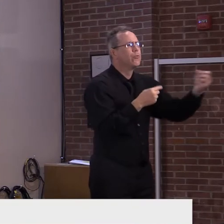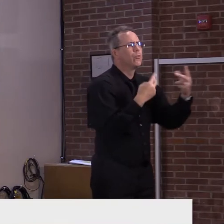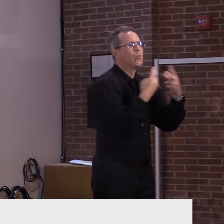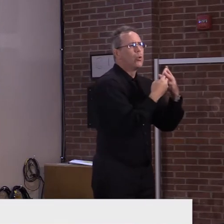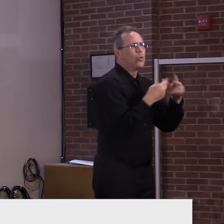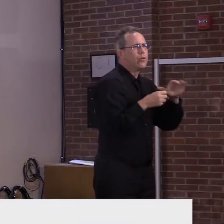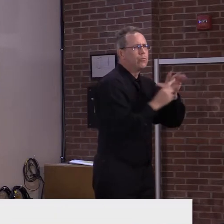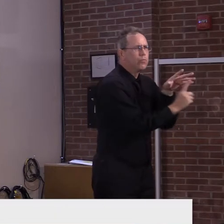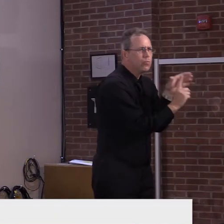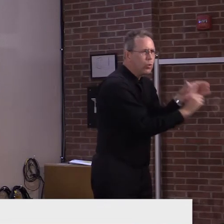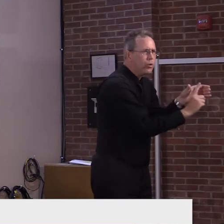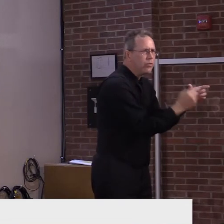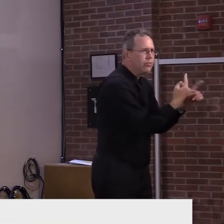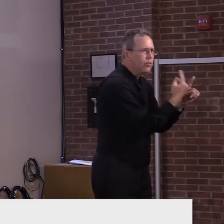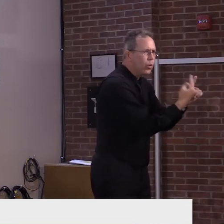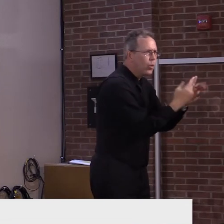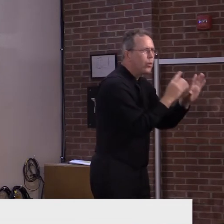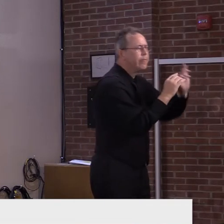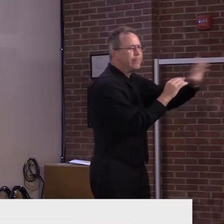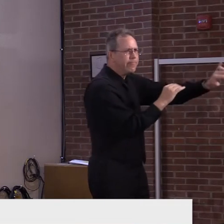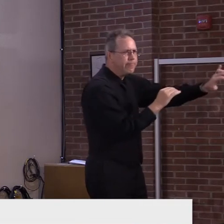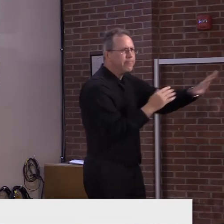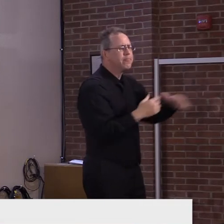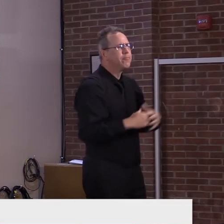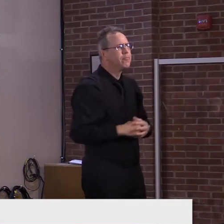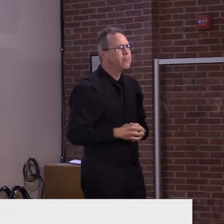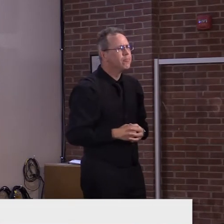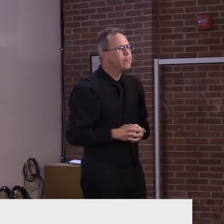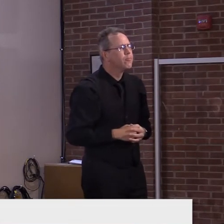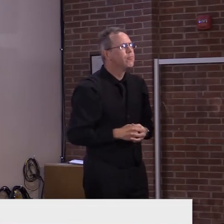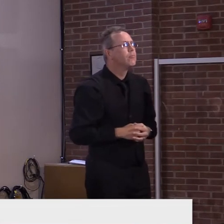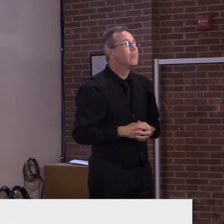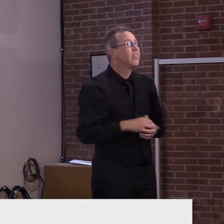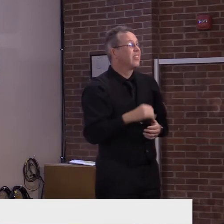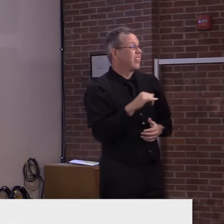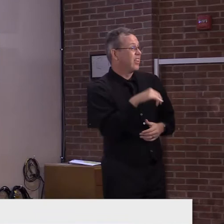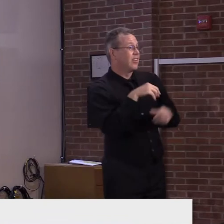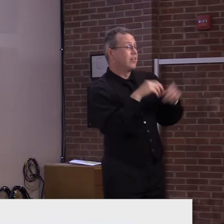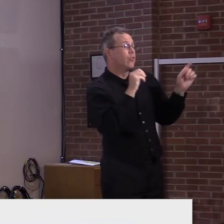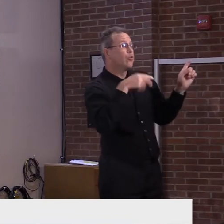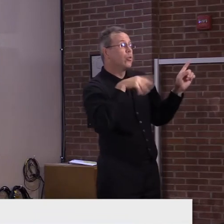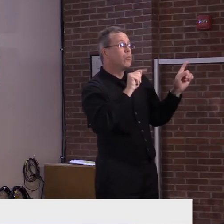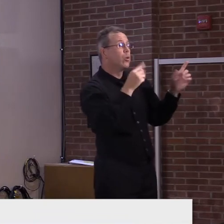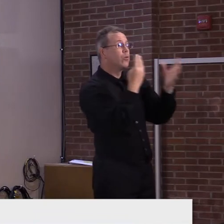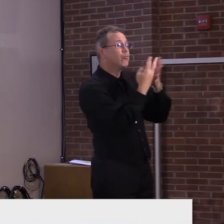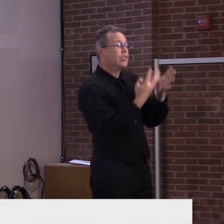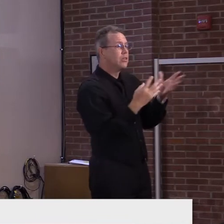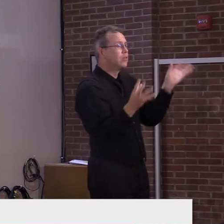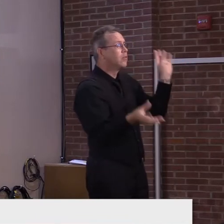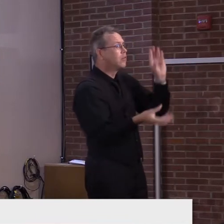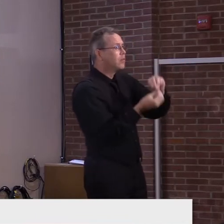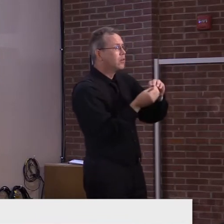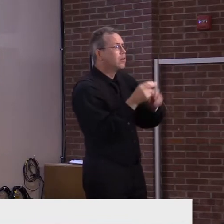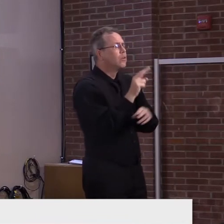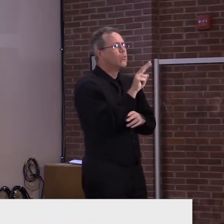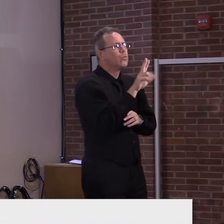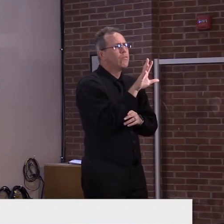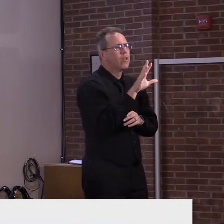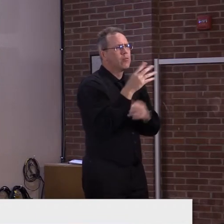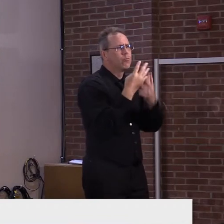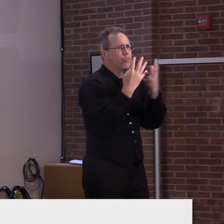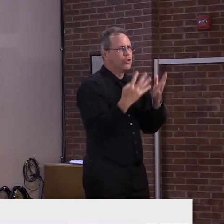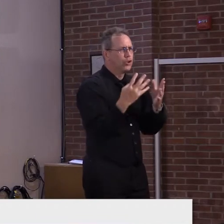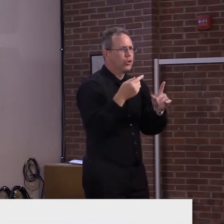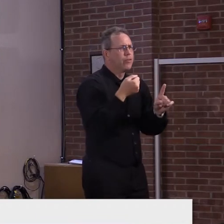of a prior positive. At Northern, there are now a total of 25 incarcerated individuals and